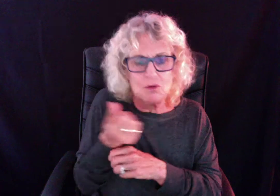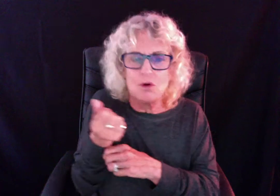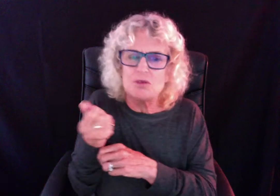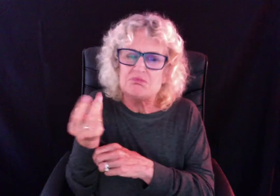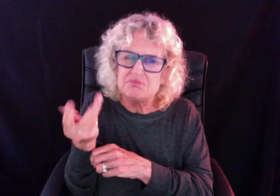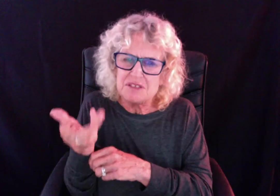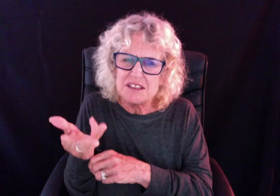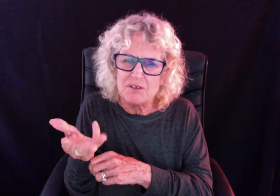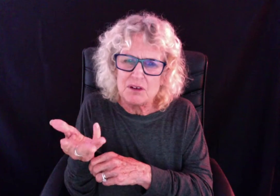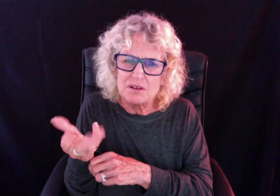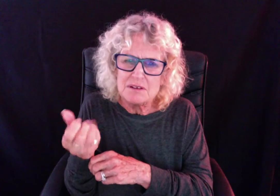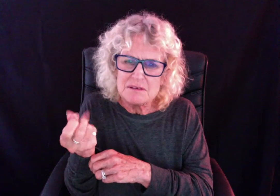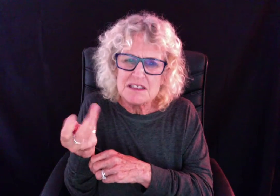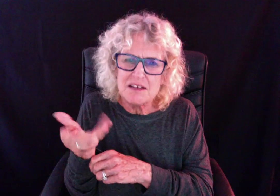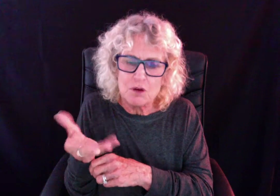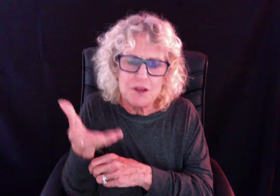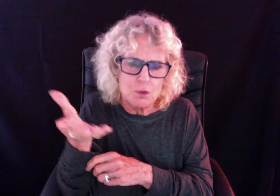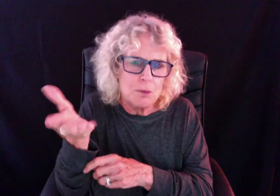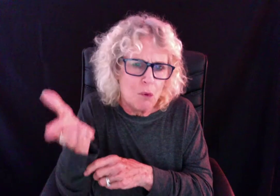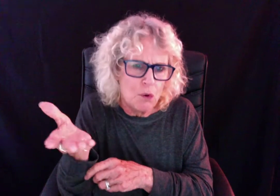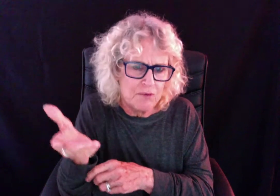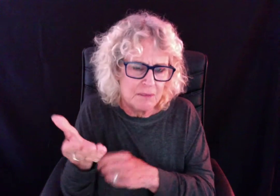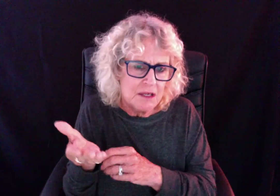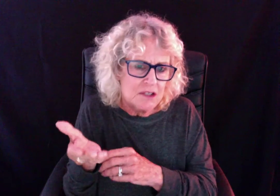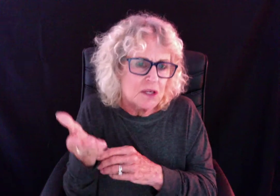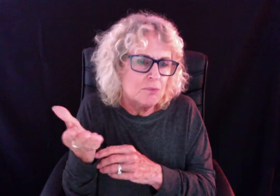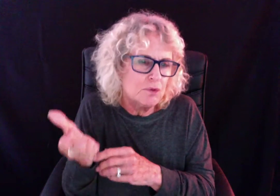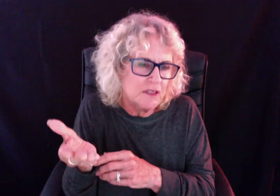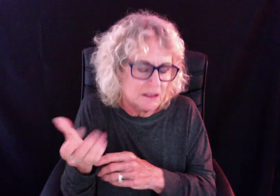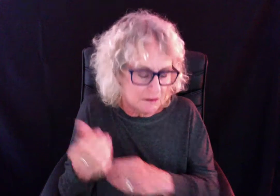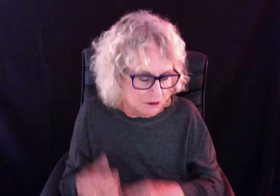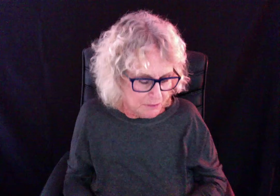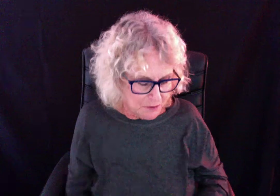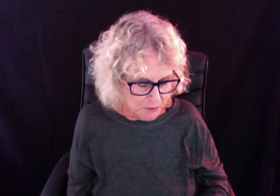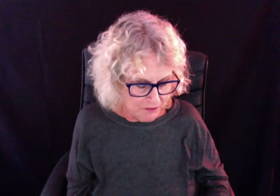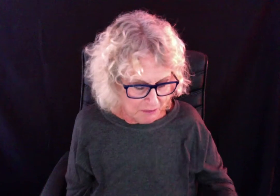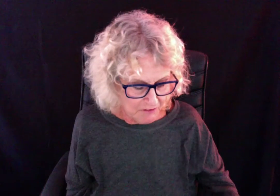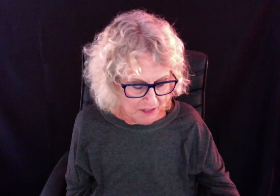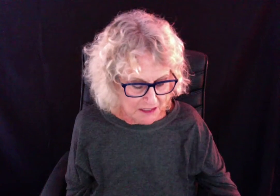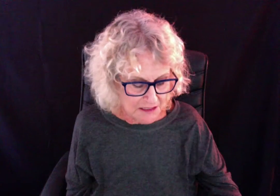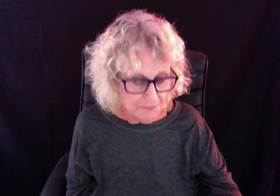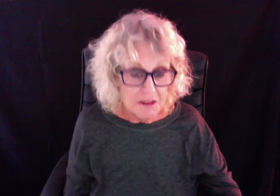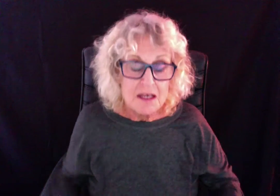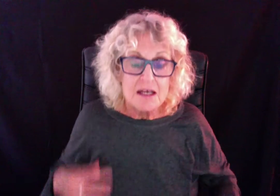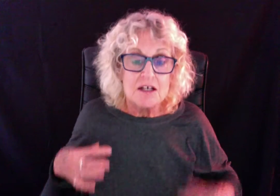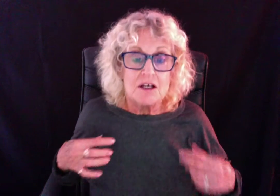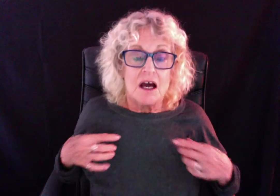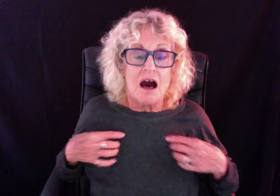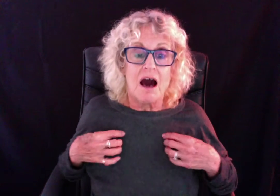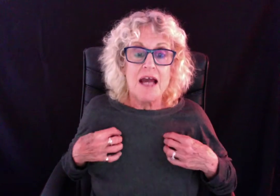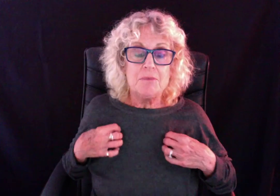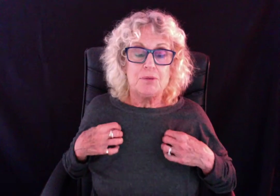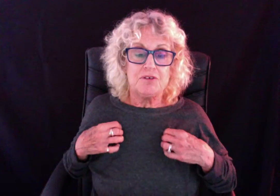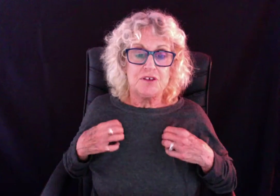or several. Several. There were more of them. So I'm moving it a little bit away from my face. I prefer to